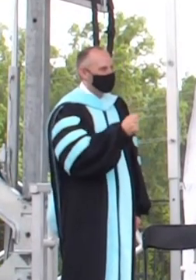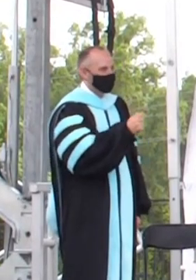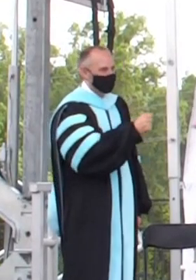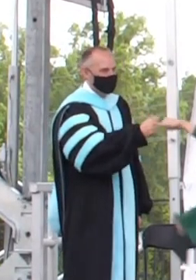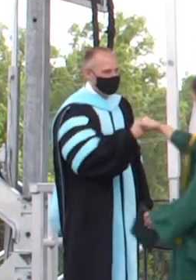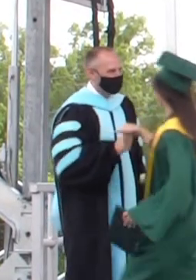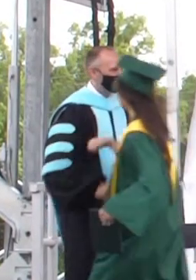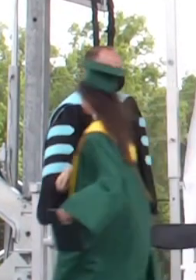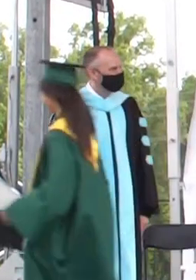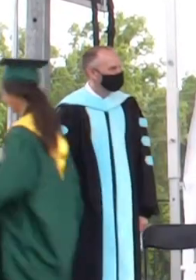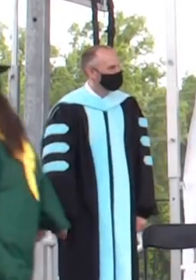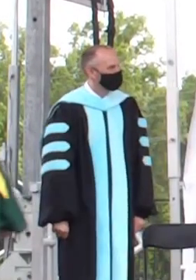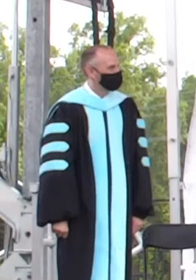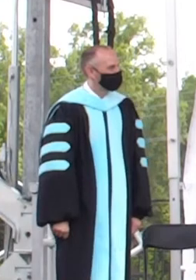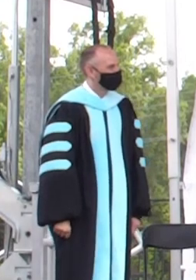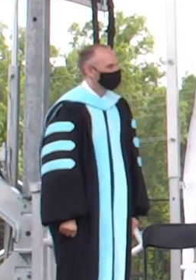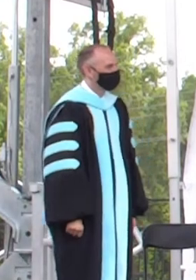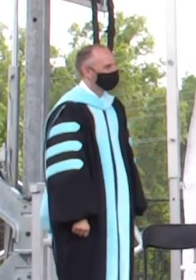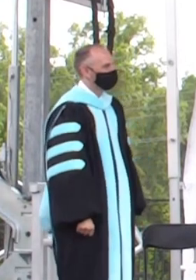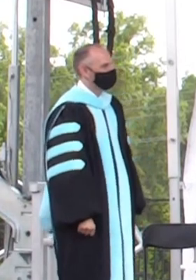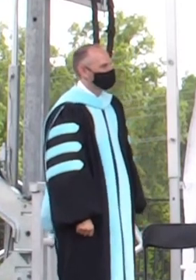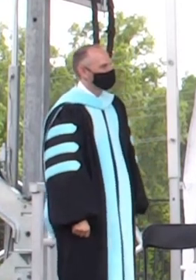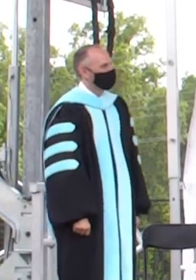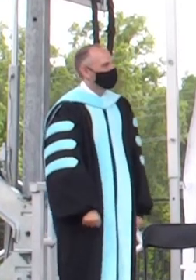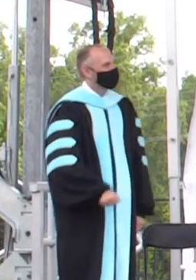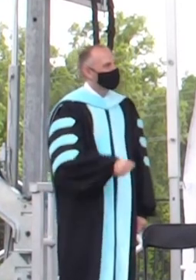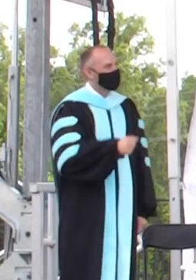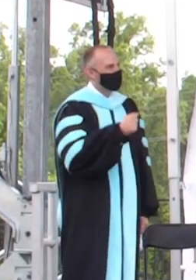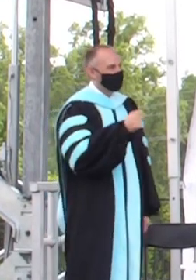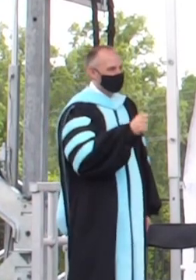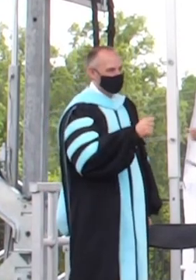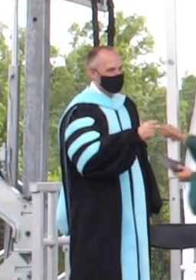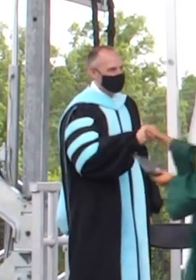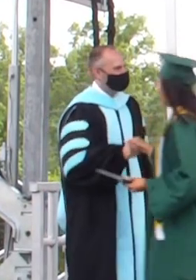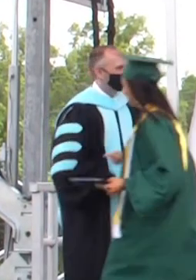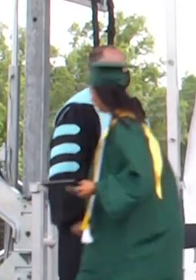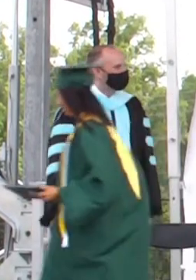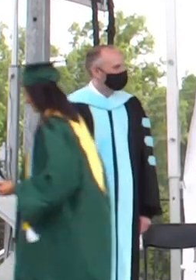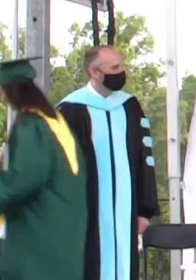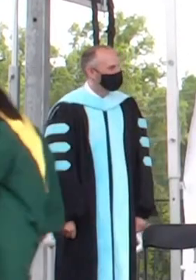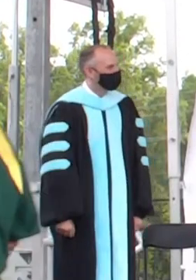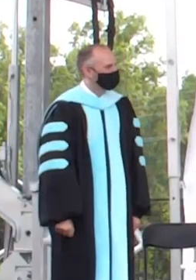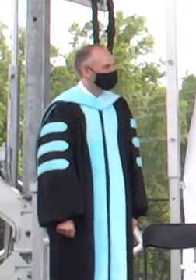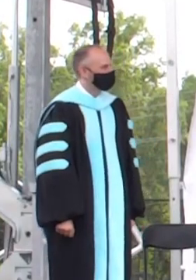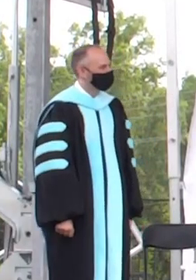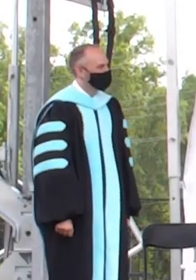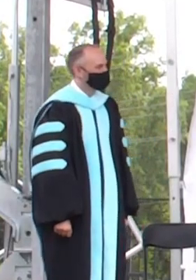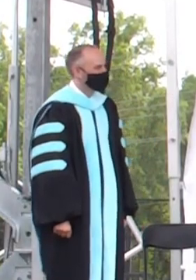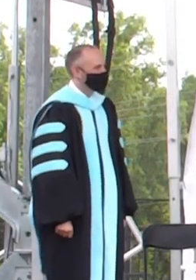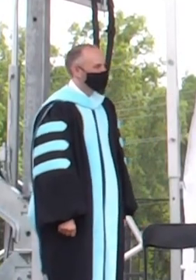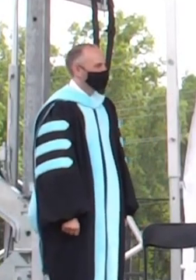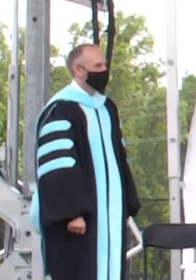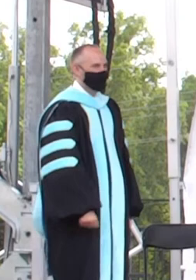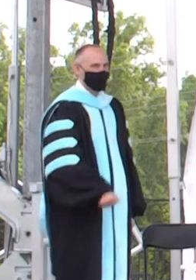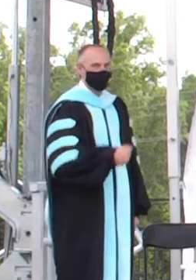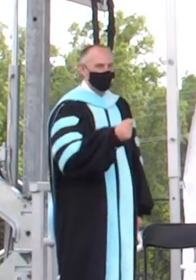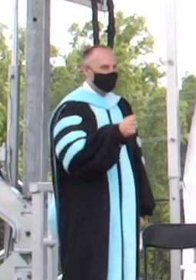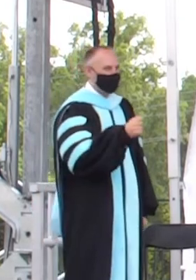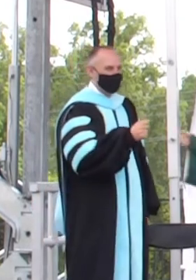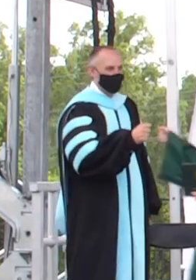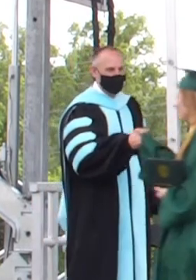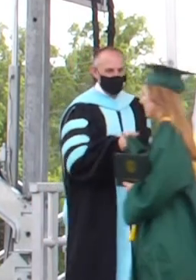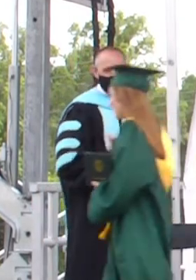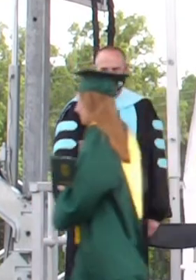Susanna McKenzie Fuller. Emma Grace Gillespie, honor graduate. Emma